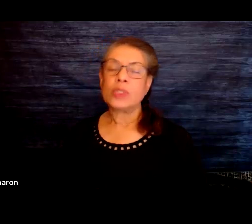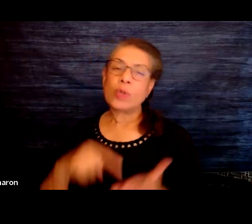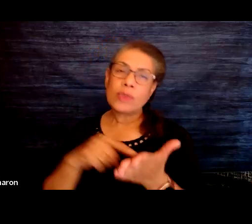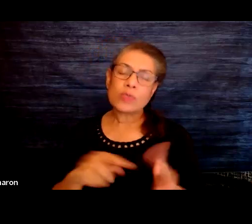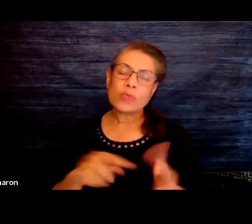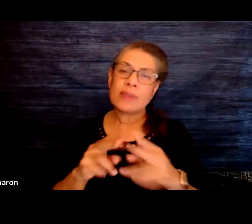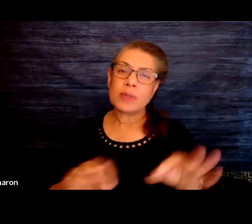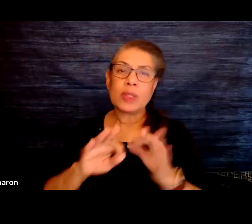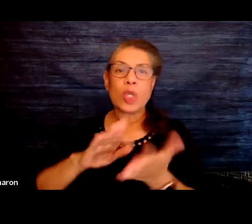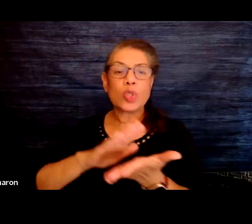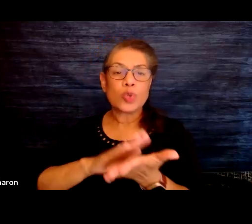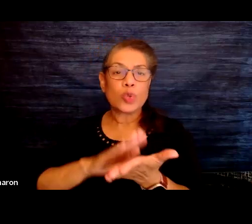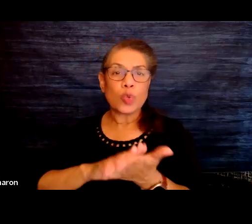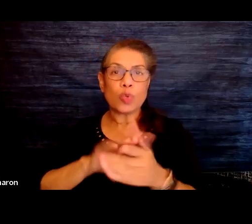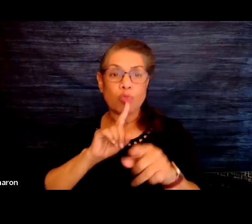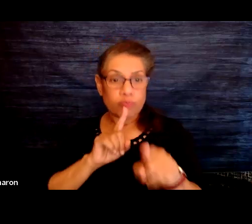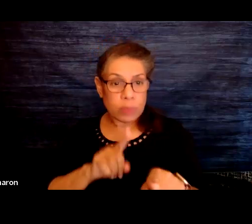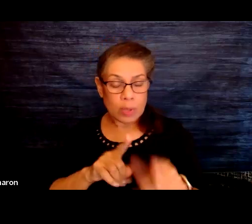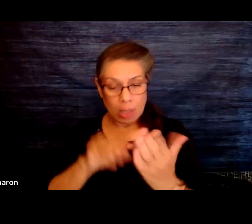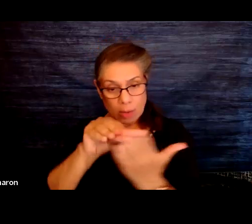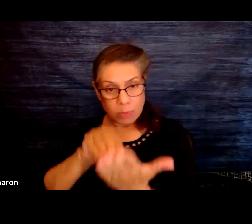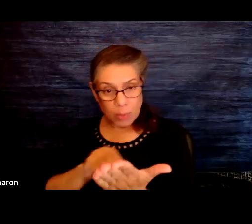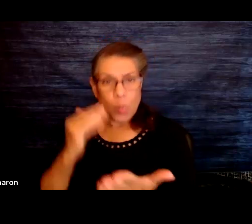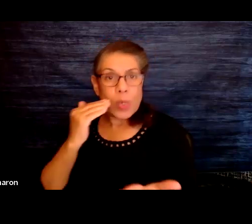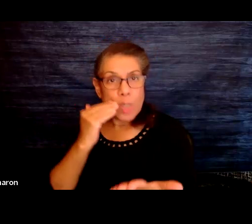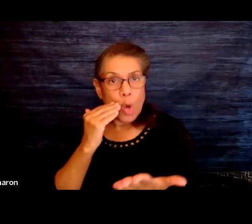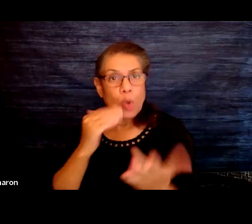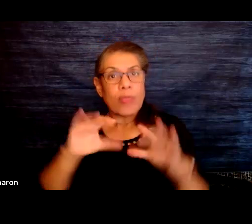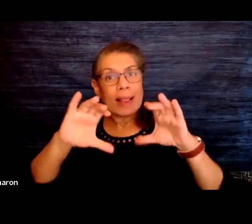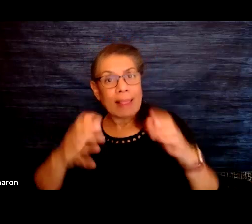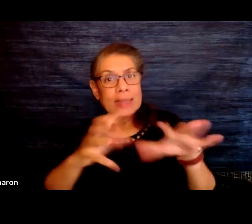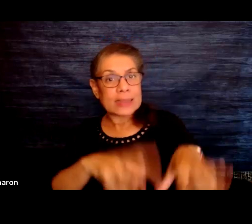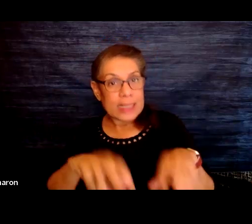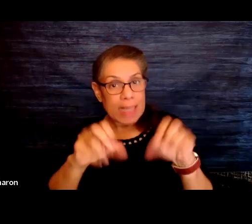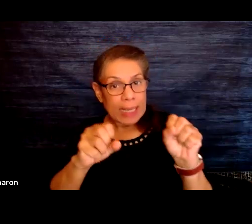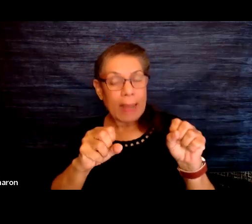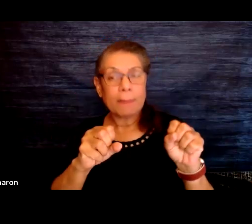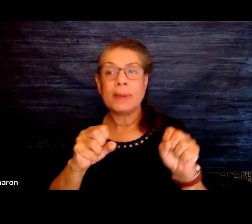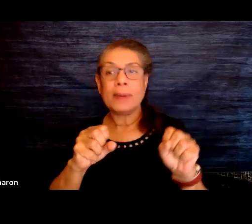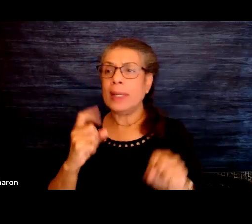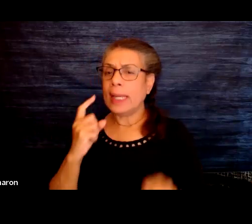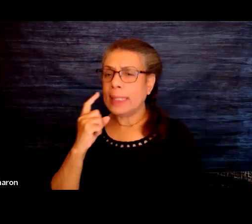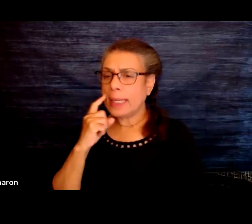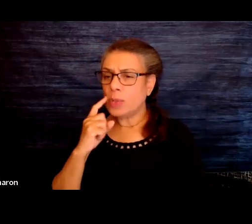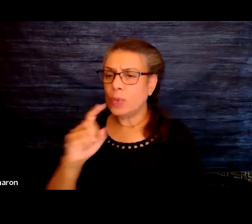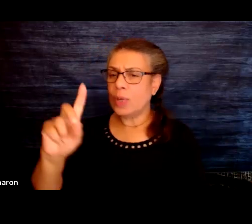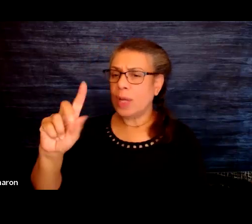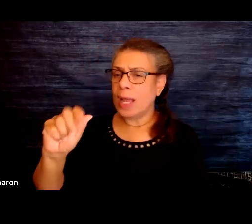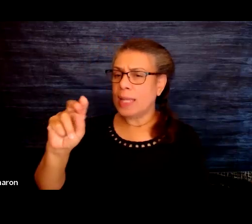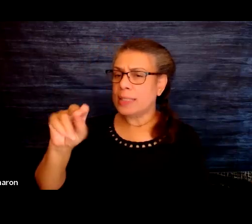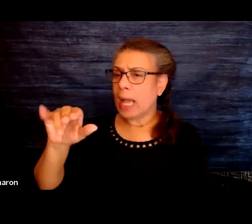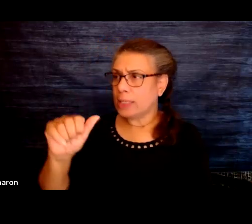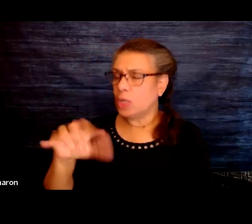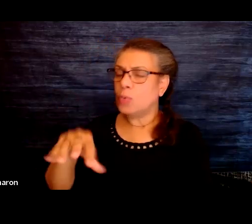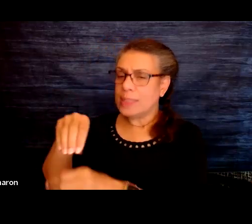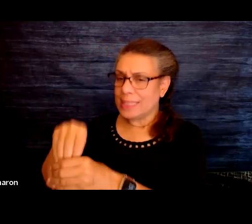student reporting is accurate and we know what students have taken. And I know that Danya took part in that